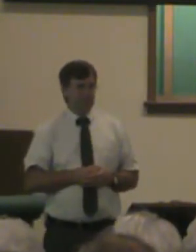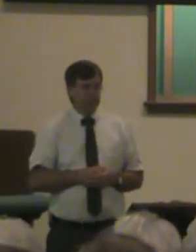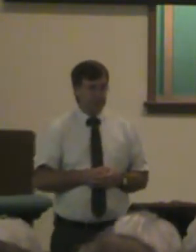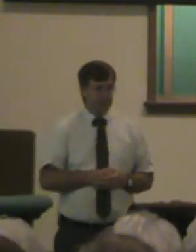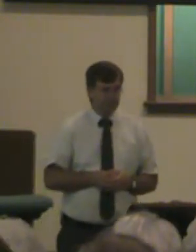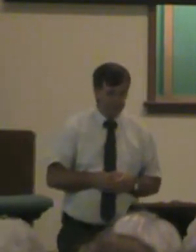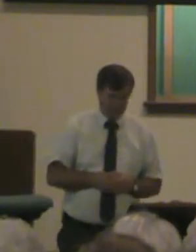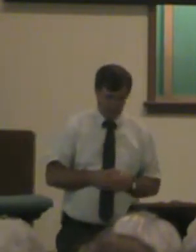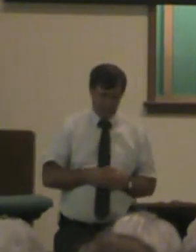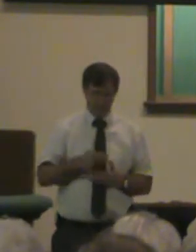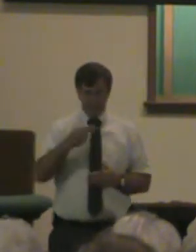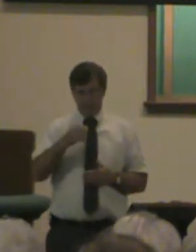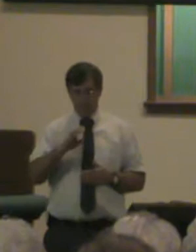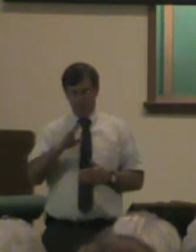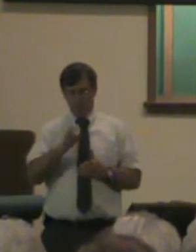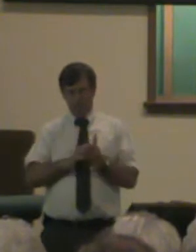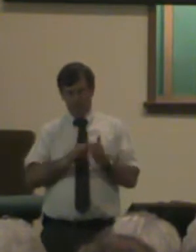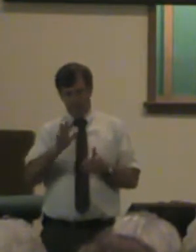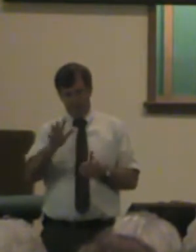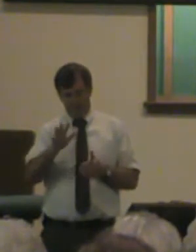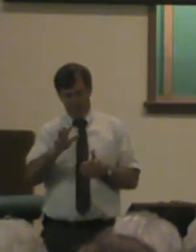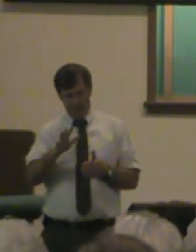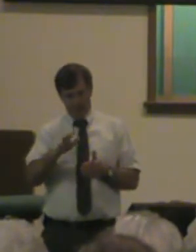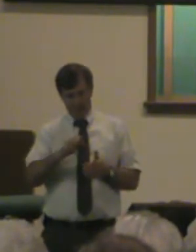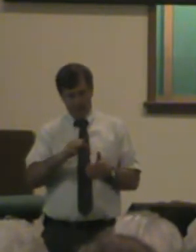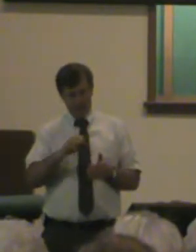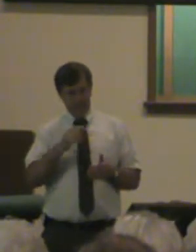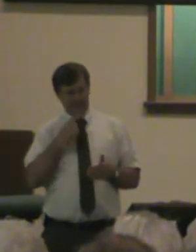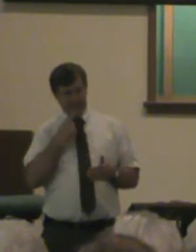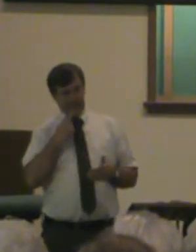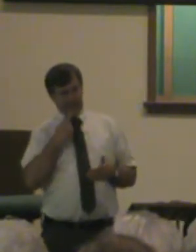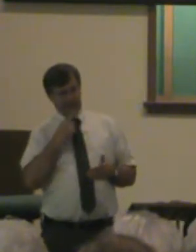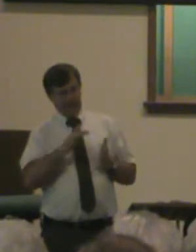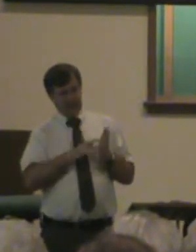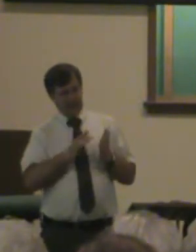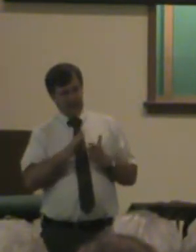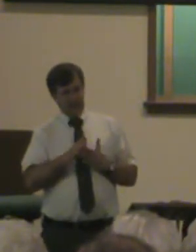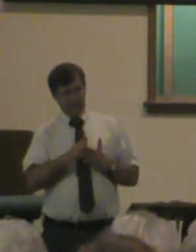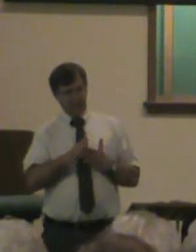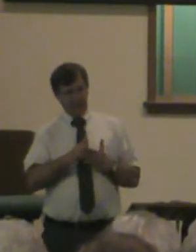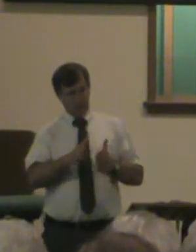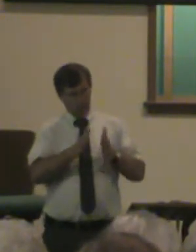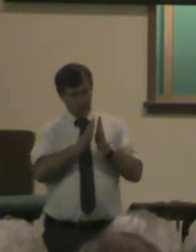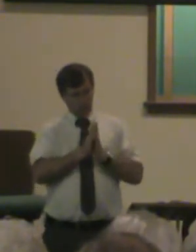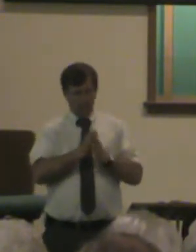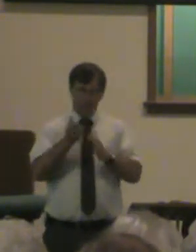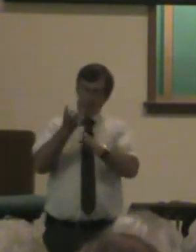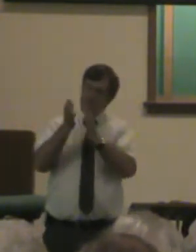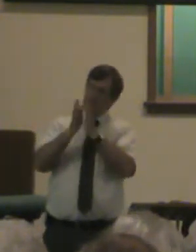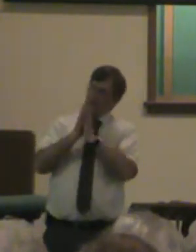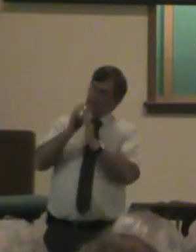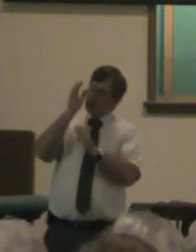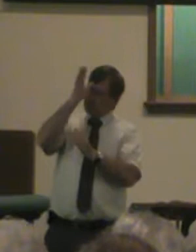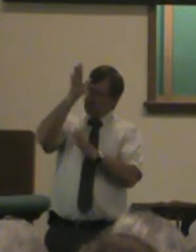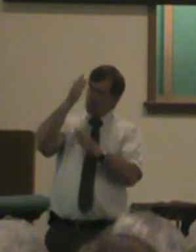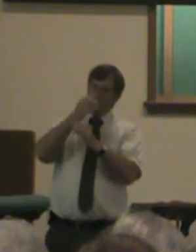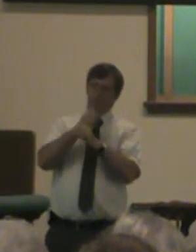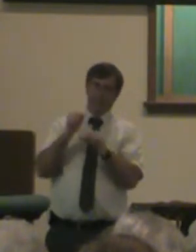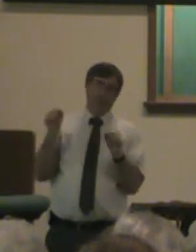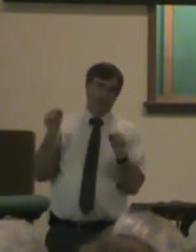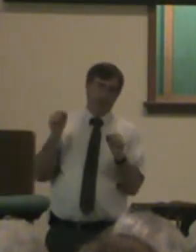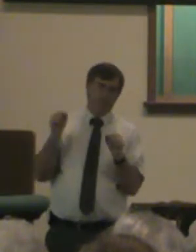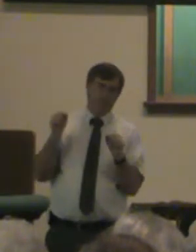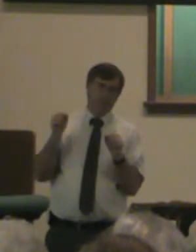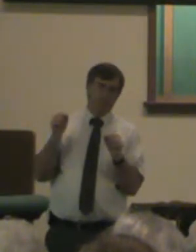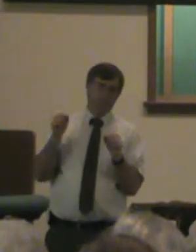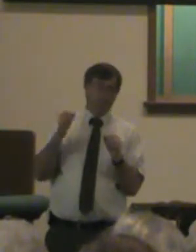In Hebrews 5, most would suggest that Jesus is praying. He's asking the Father to save him. And if you see in